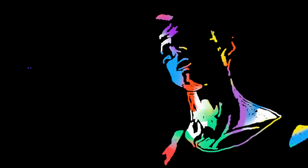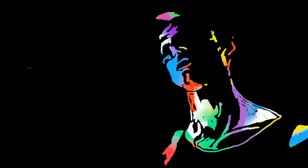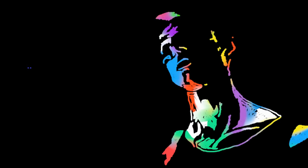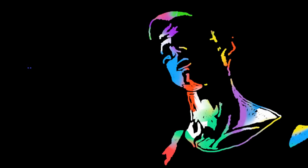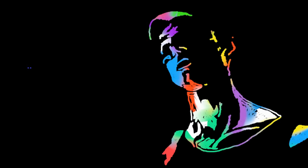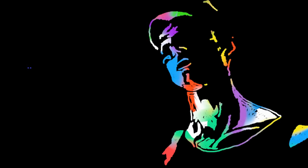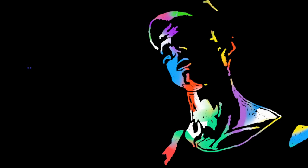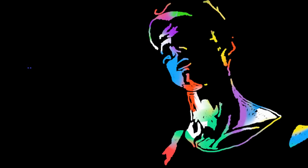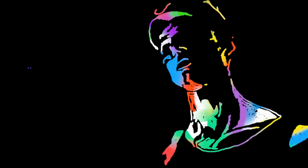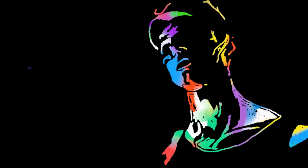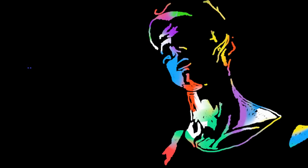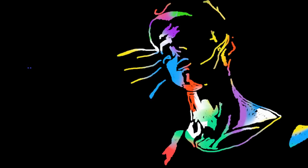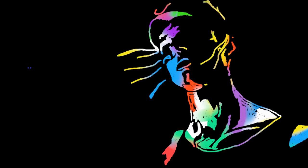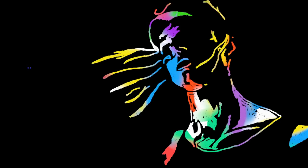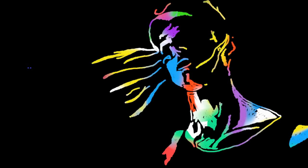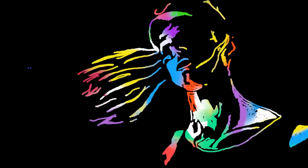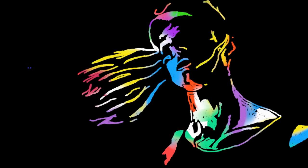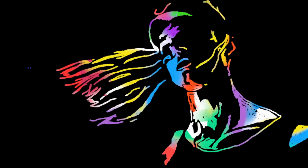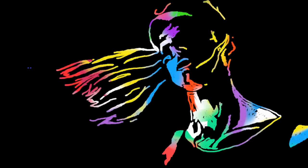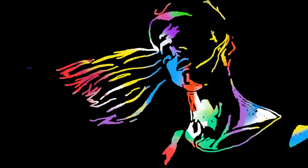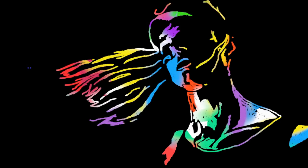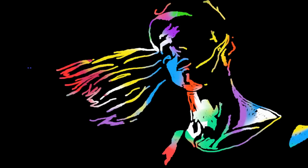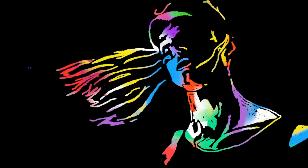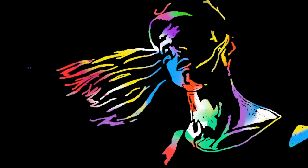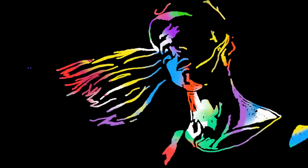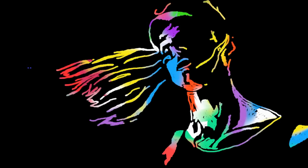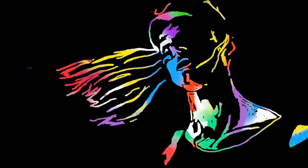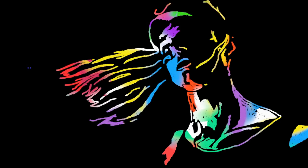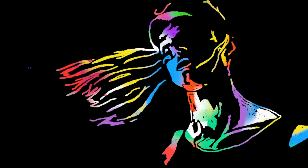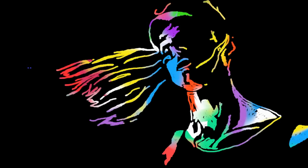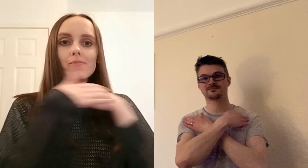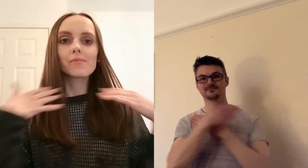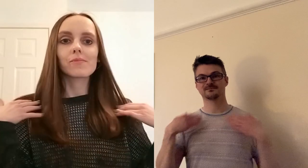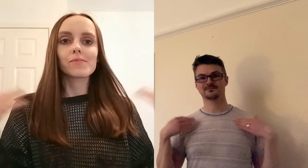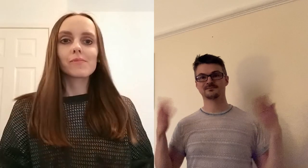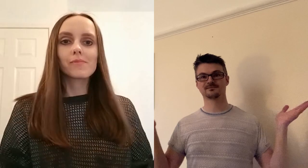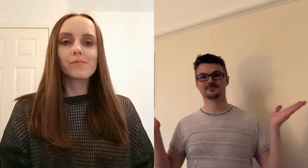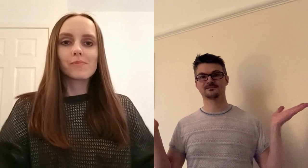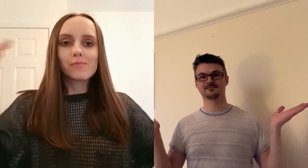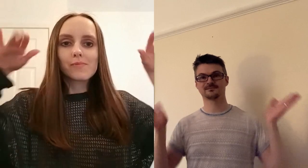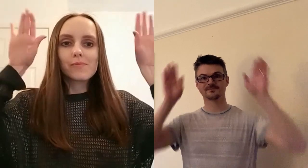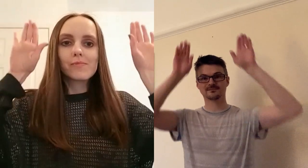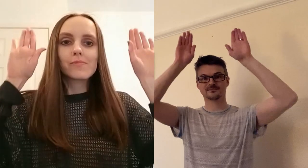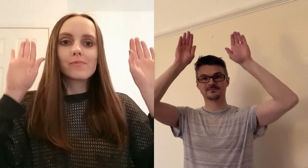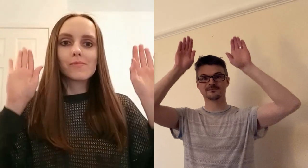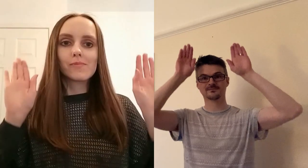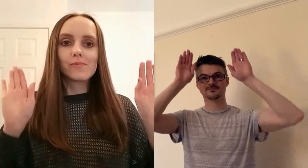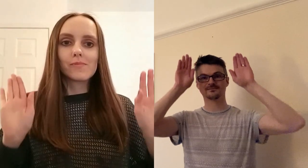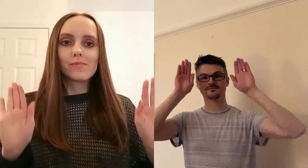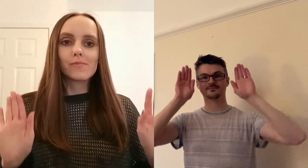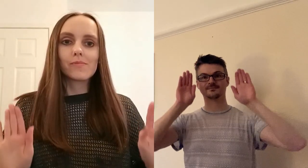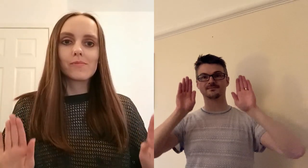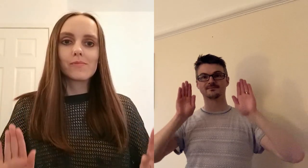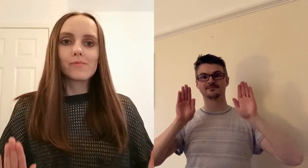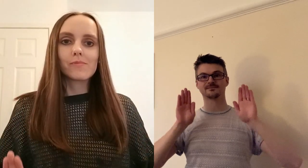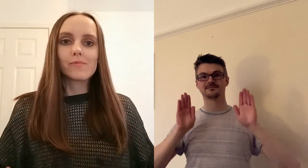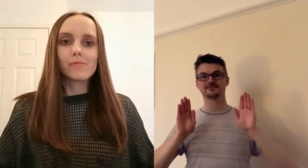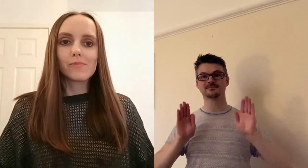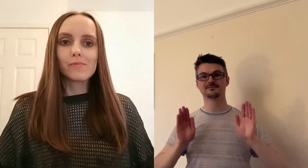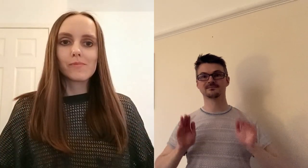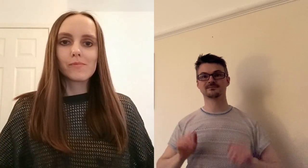name has said goodbye, and there's a light behind your eyes. Well, I don't know who needs to hear